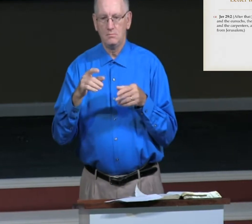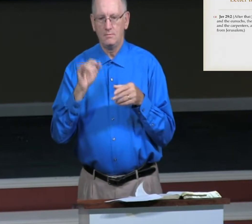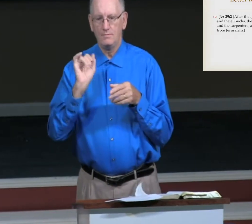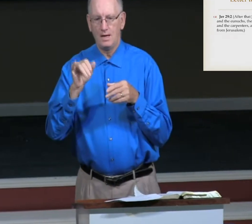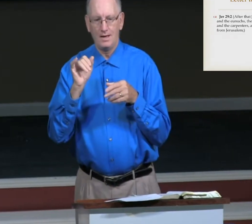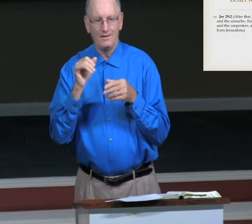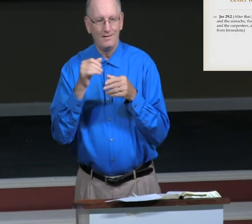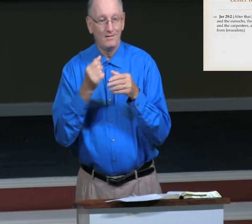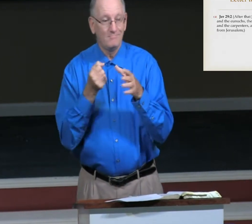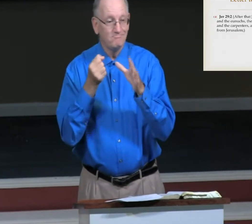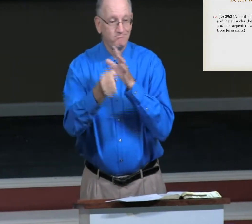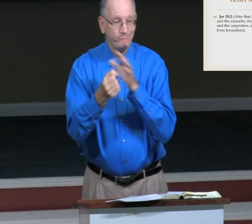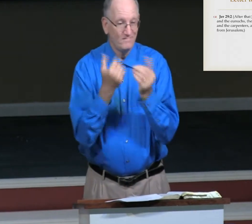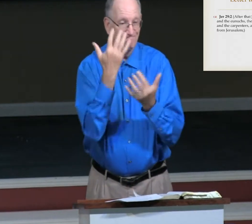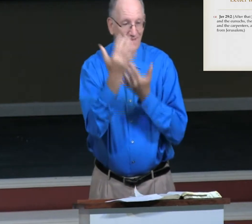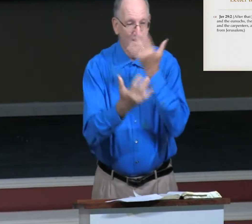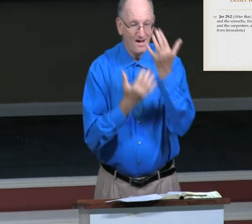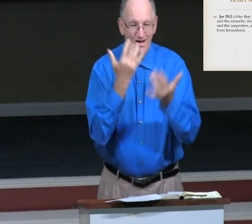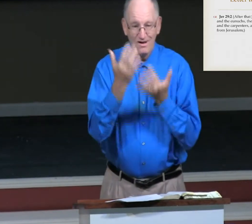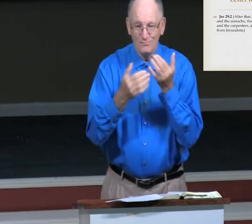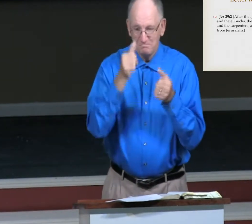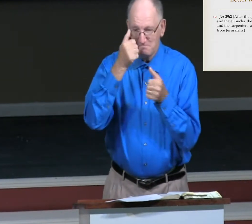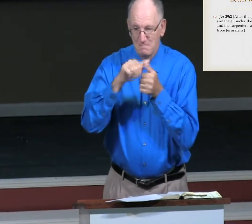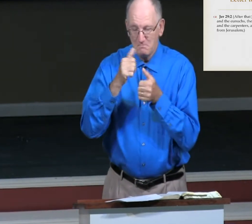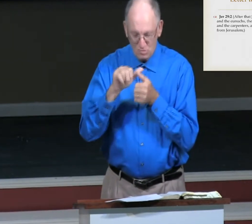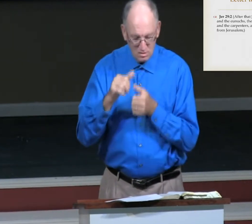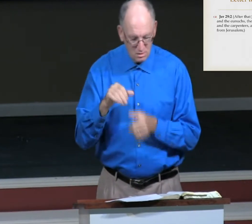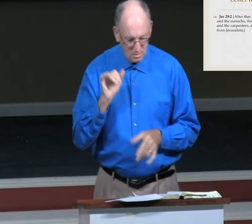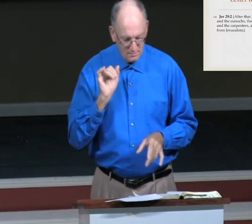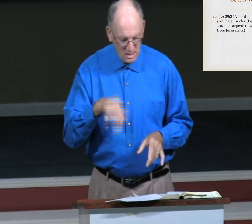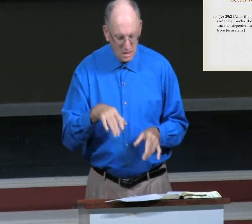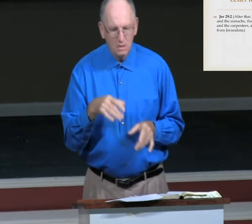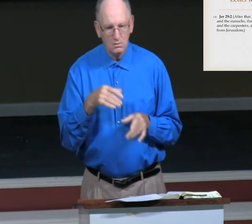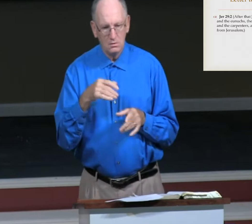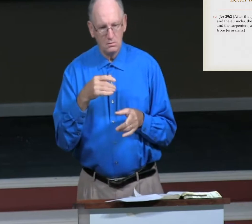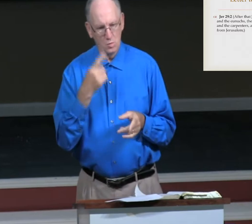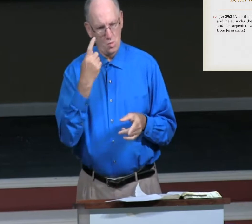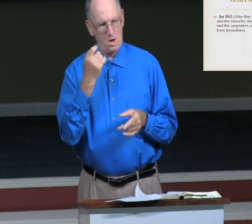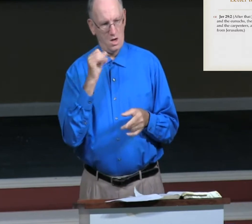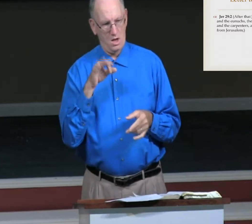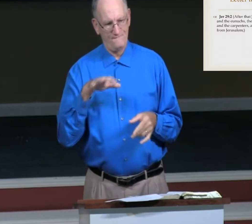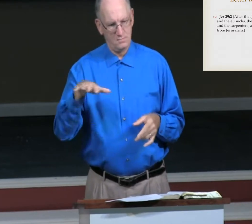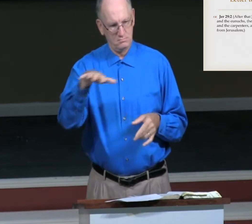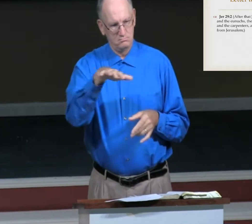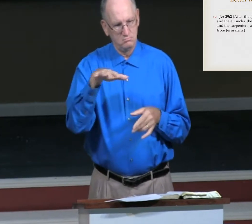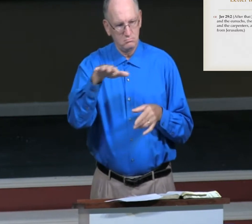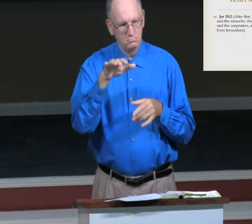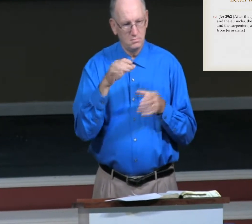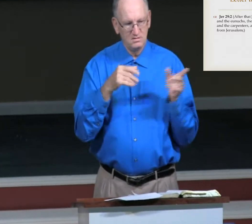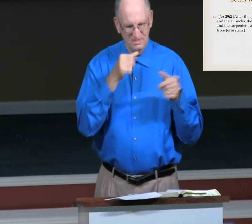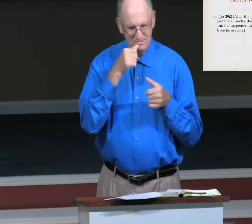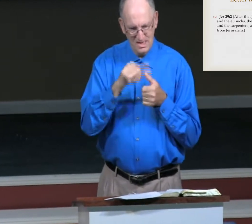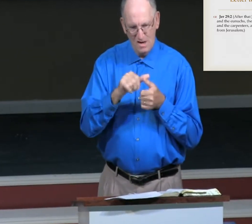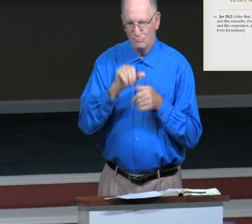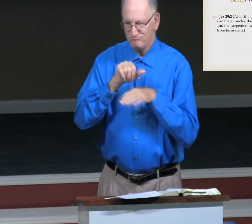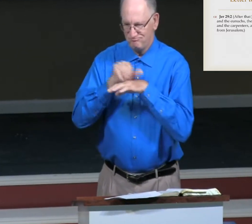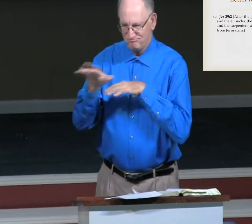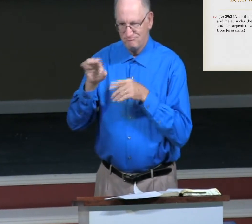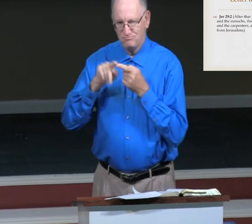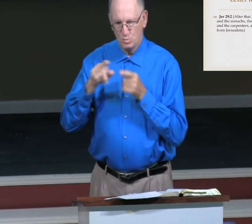They were princes that, you know, they were put into the fire. And so they were part of that group